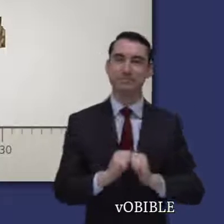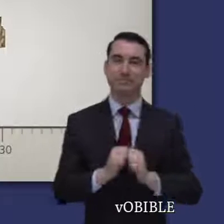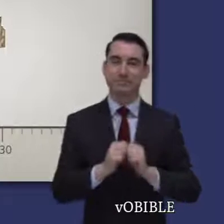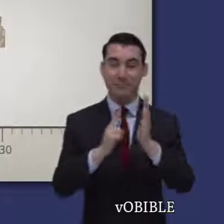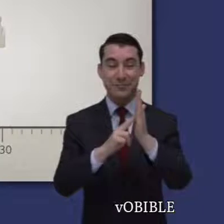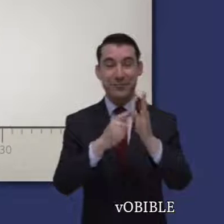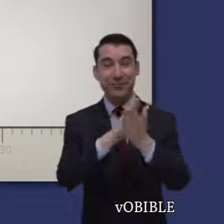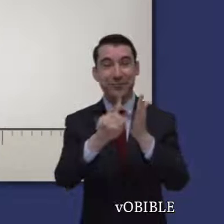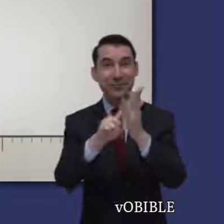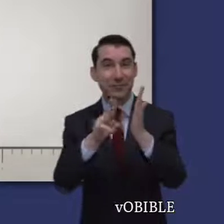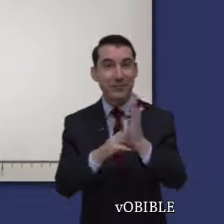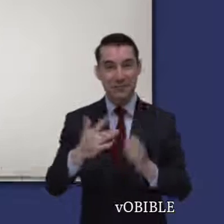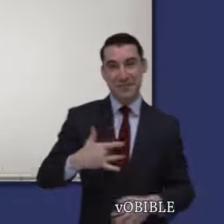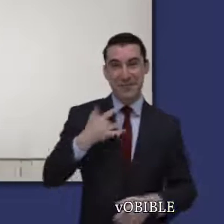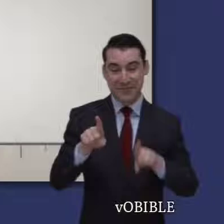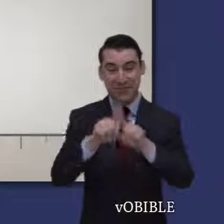destroyed.